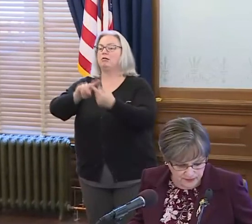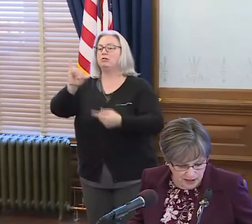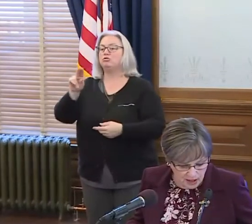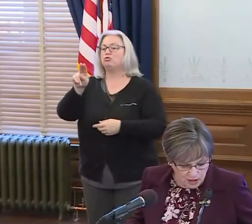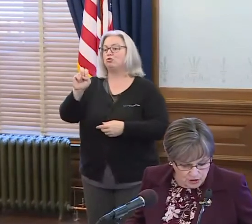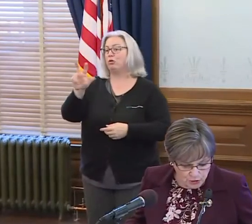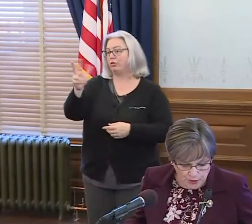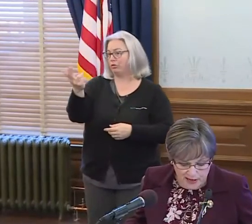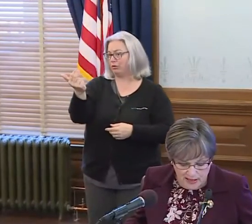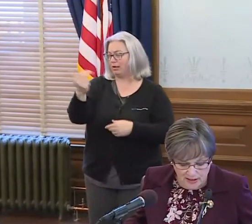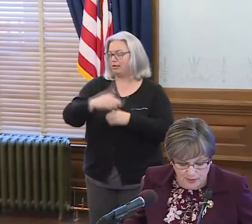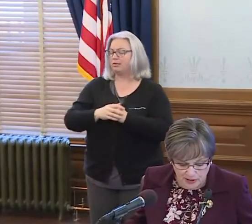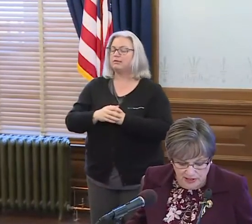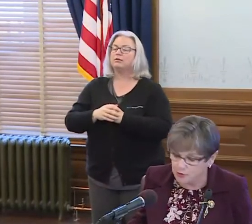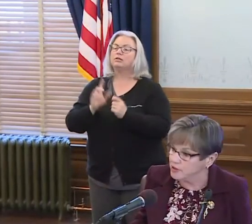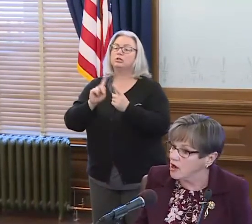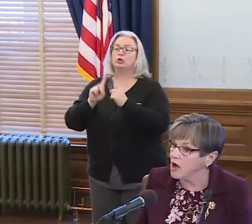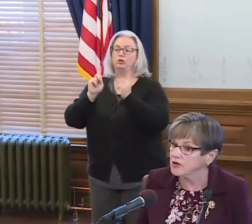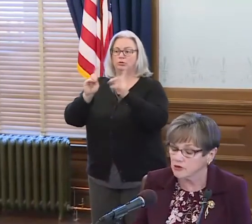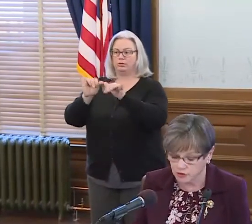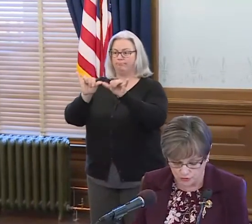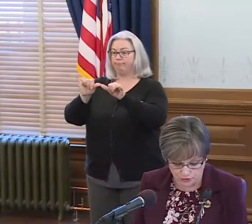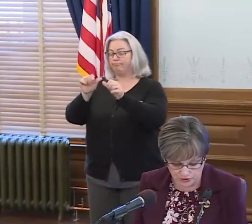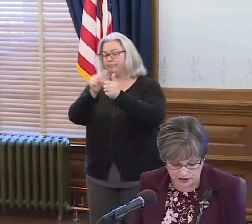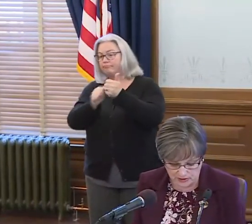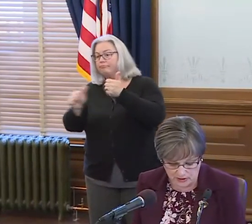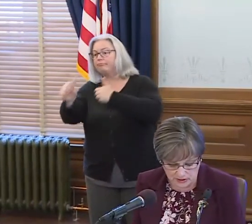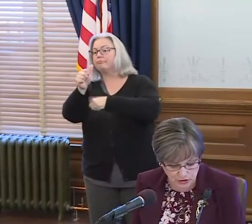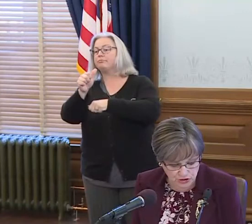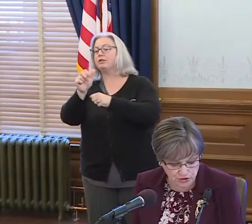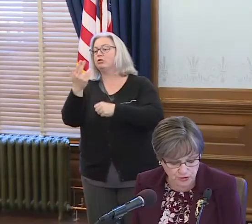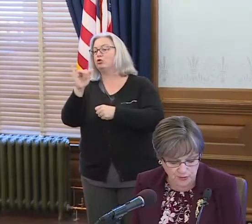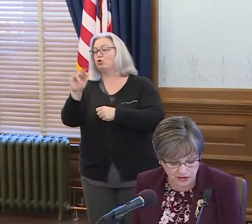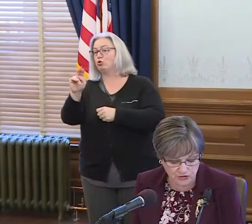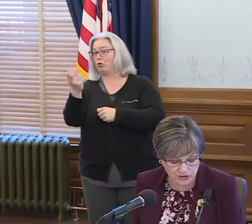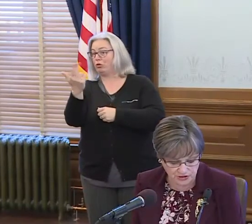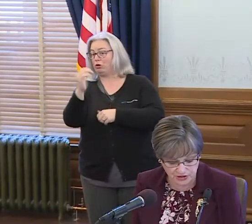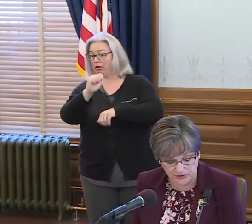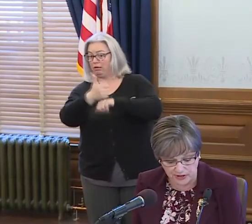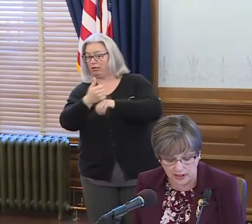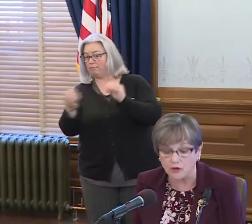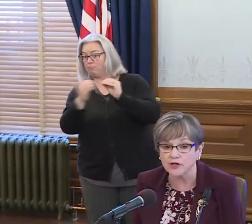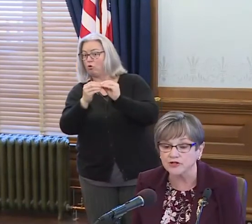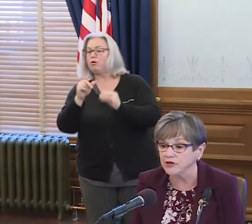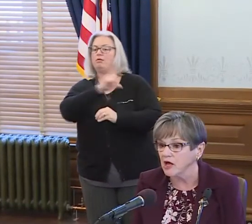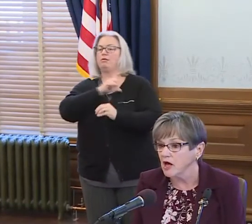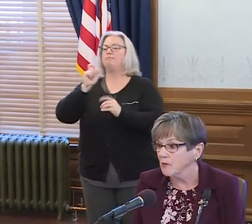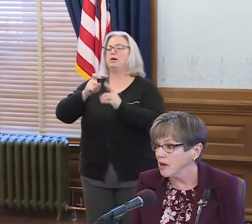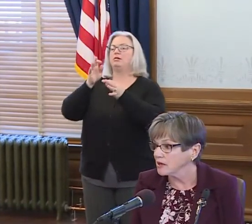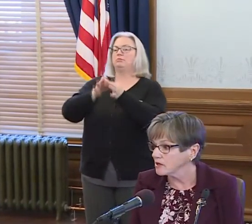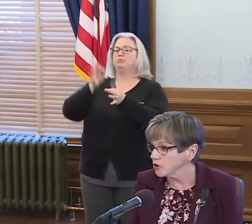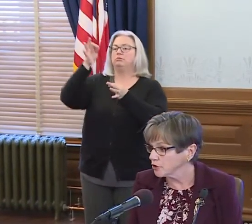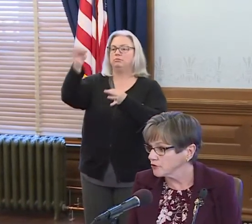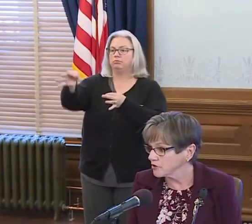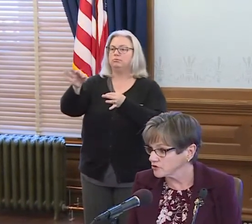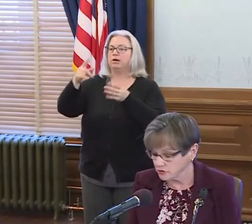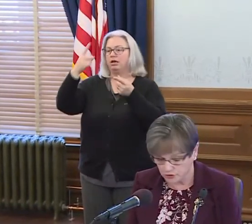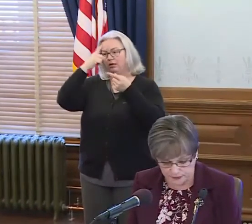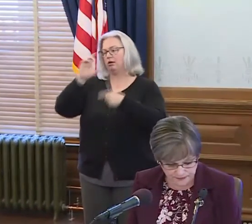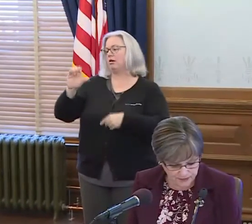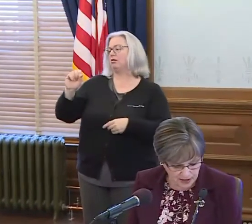13th. To remain in place beyond June 13th, the Legislature must extend the declaration by